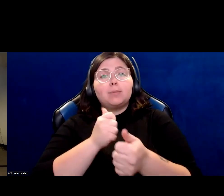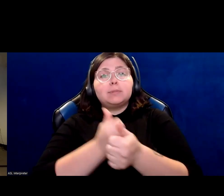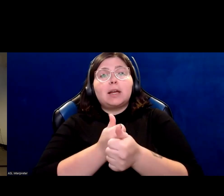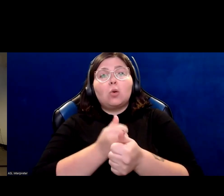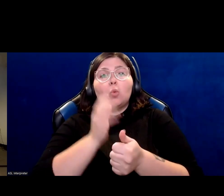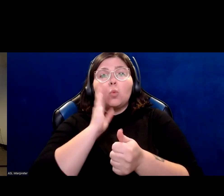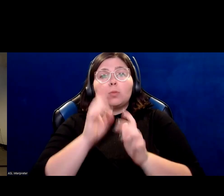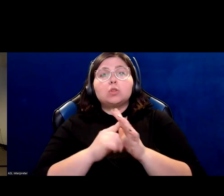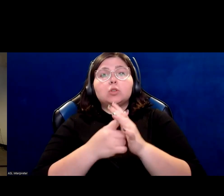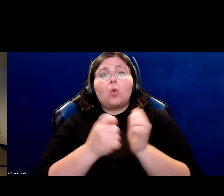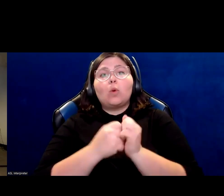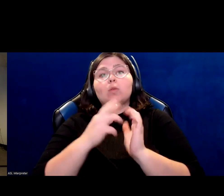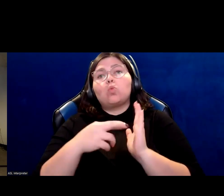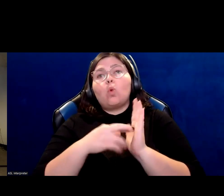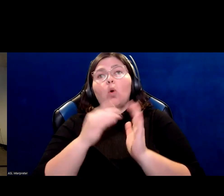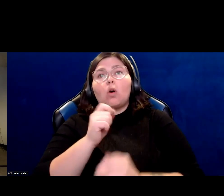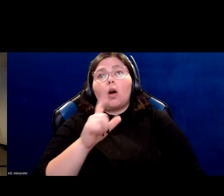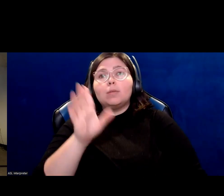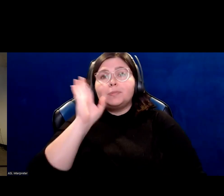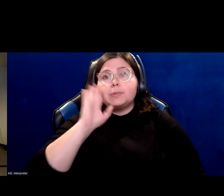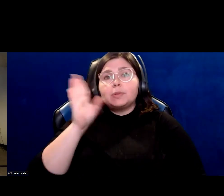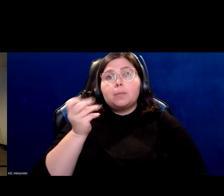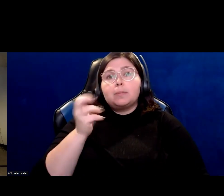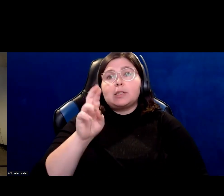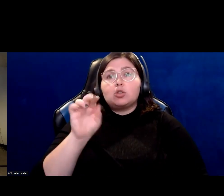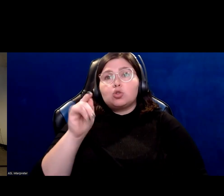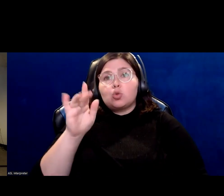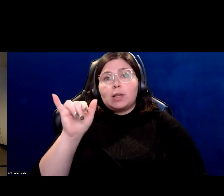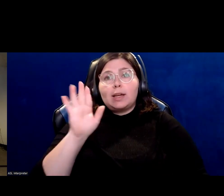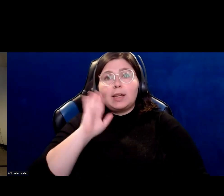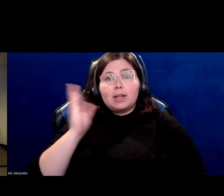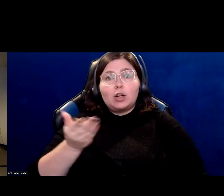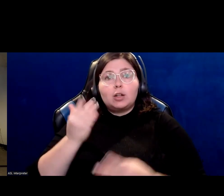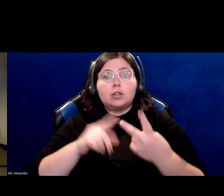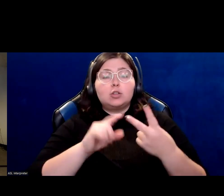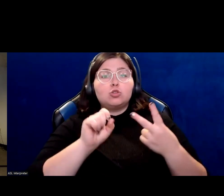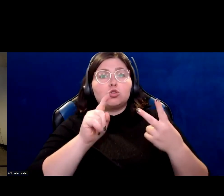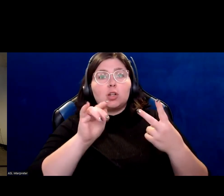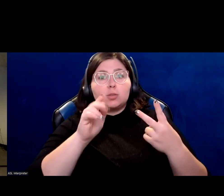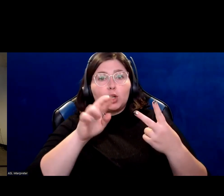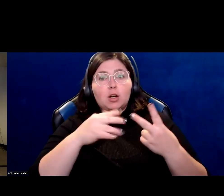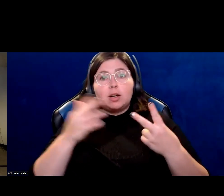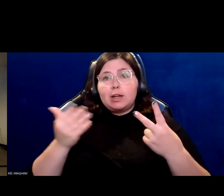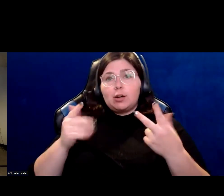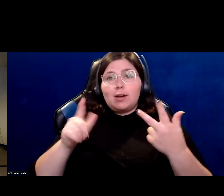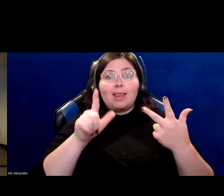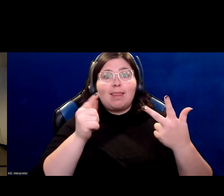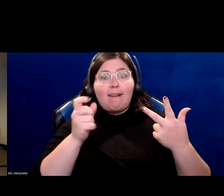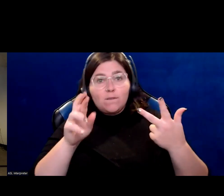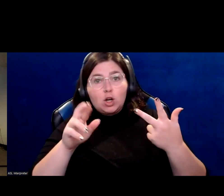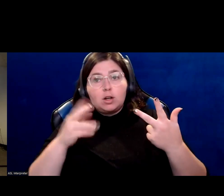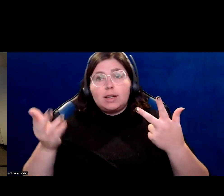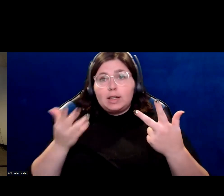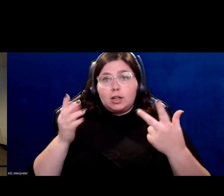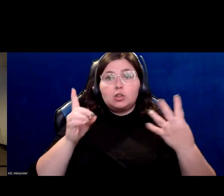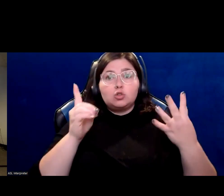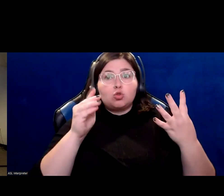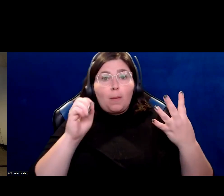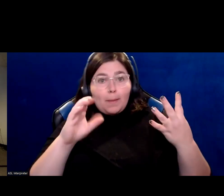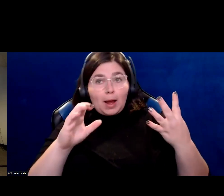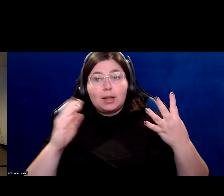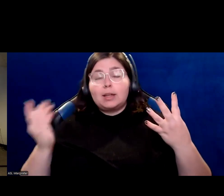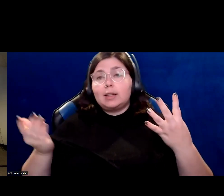with a roll call. Danny? Mr. Schuley, Here. Ms. Strasburger, Here. Ms. Leber, Here. Mr. Domock,